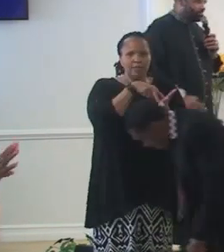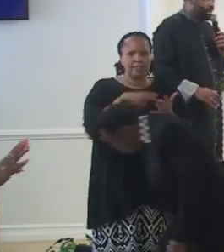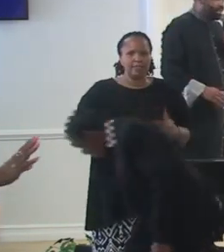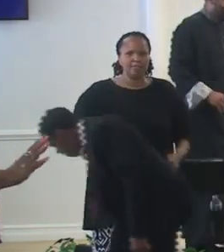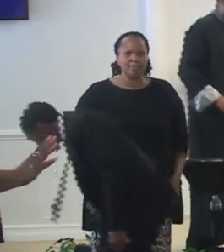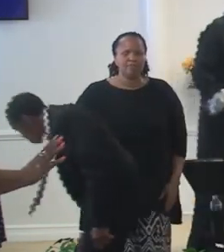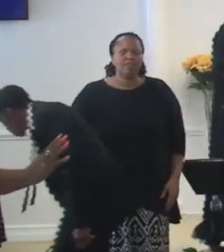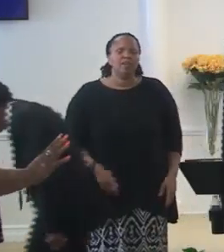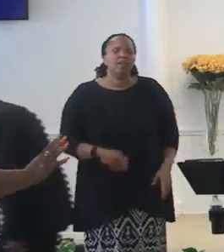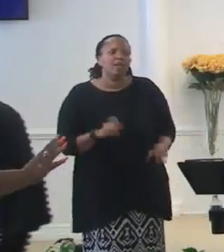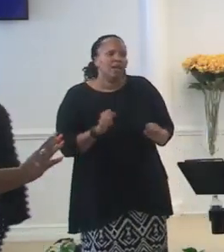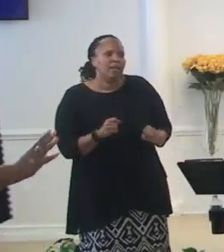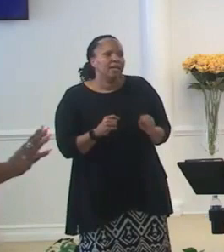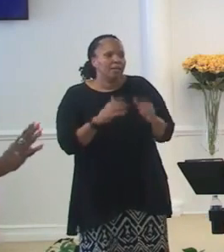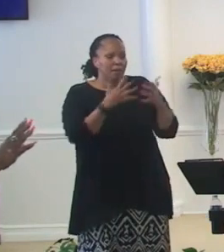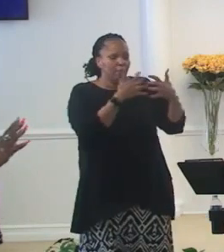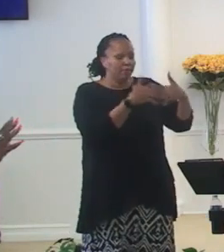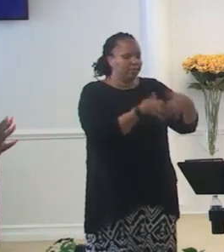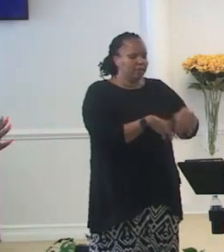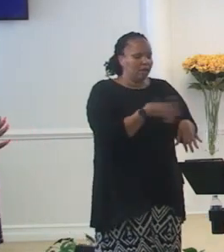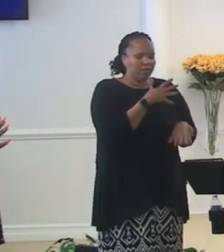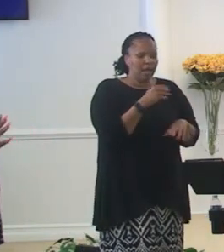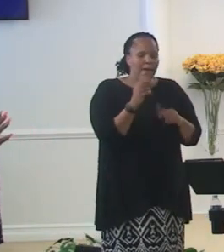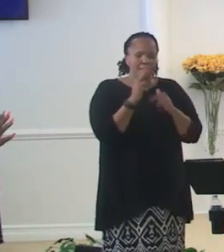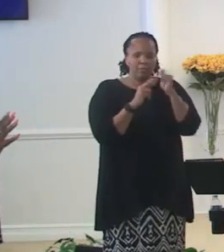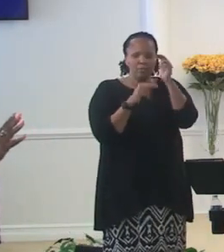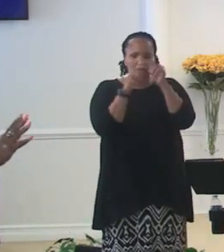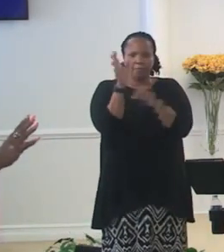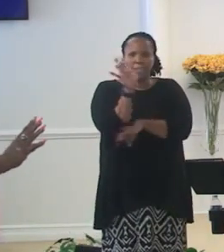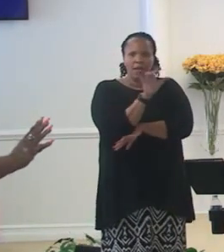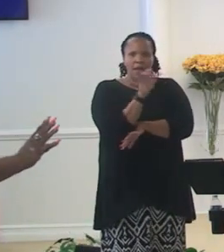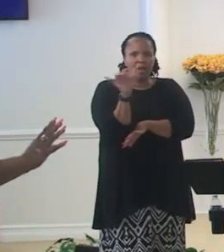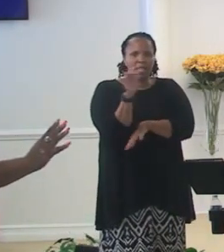Amen. He can break down and build up at the same time.